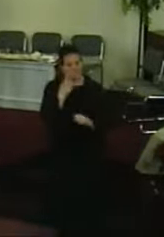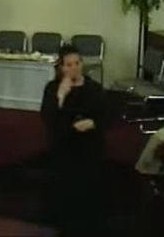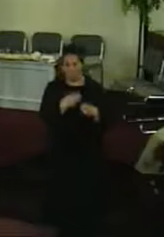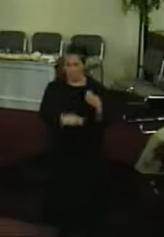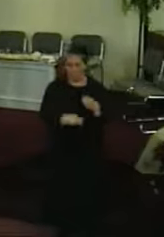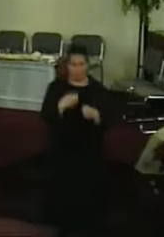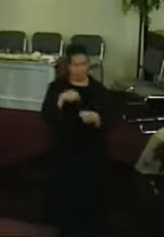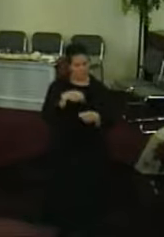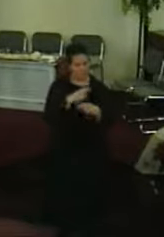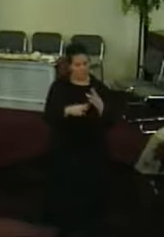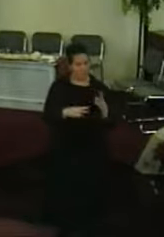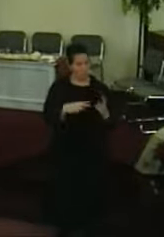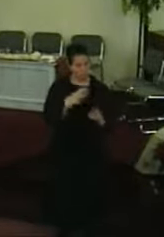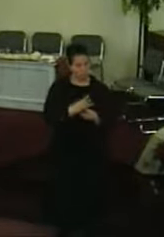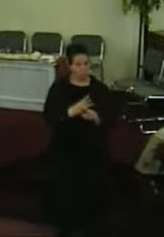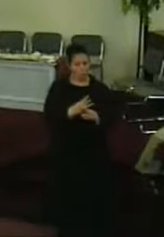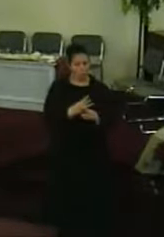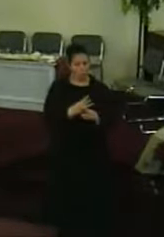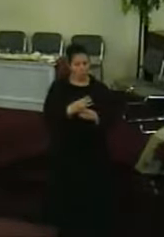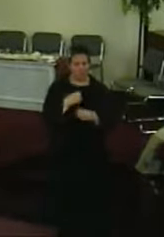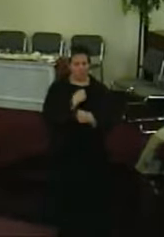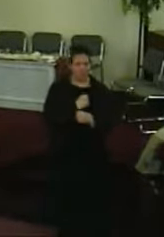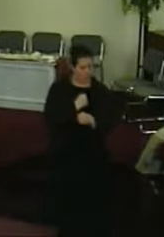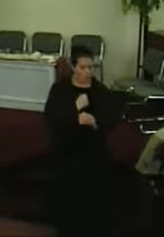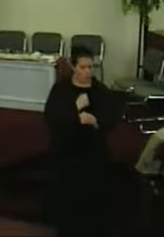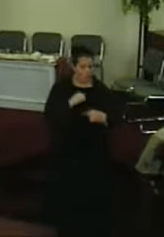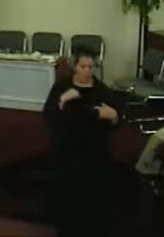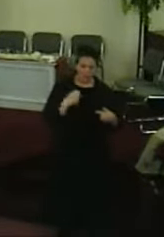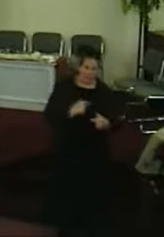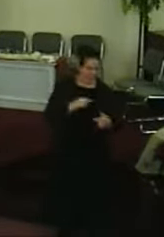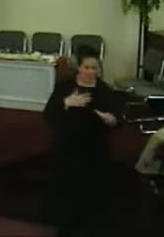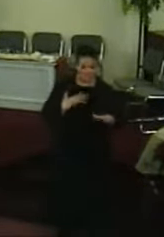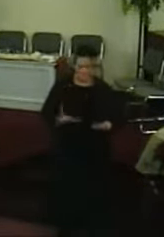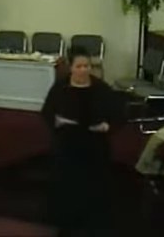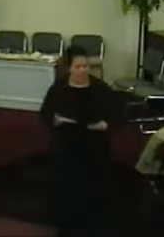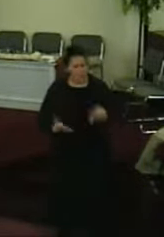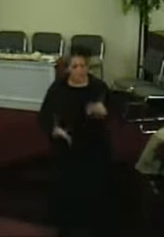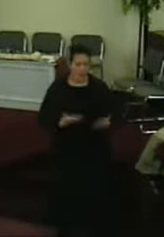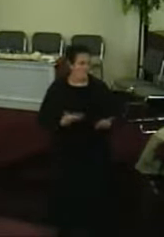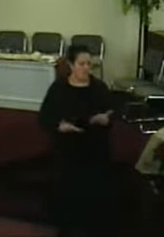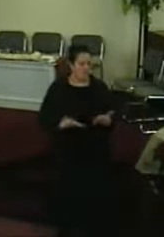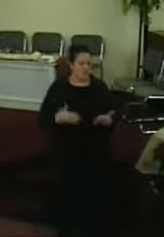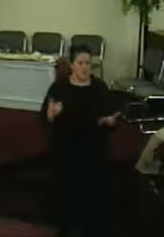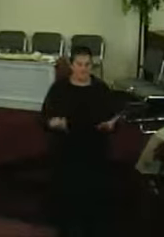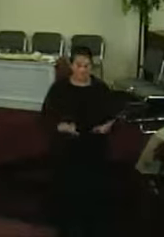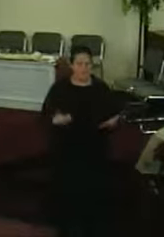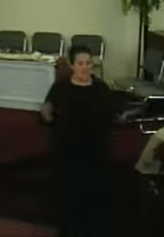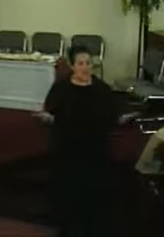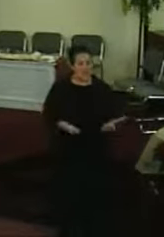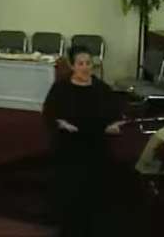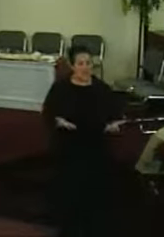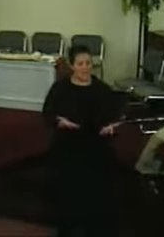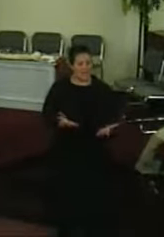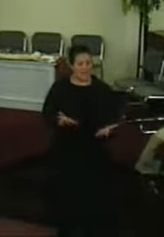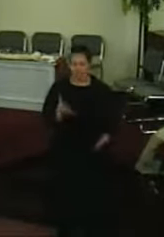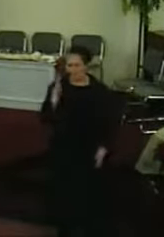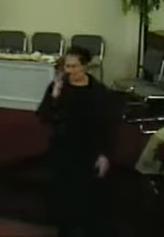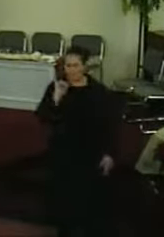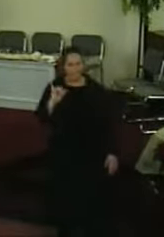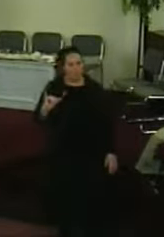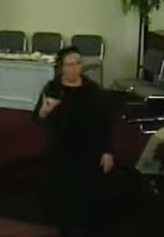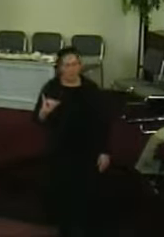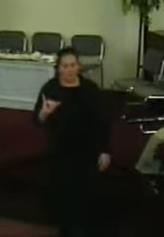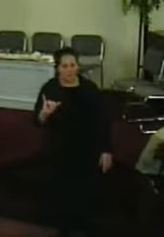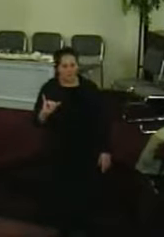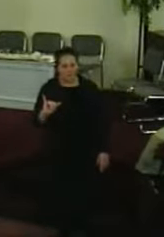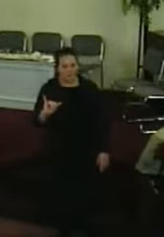the pain, the sorrow, whatever, death, whatever it might be, these things are temporal. All I got to